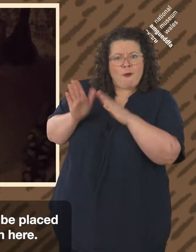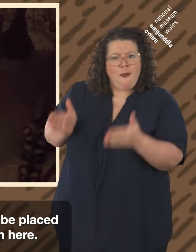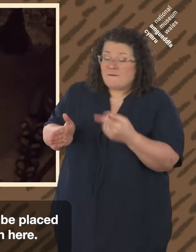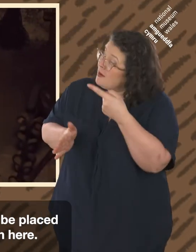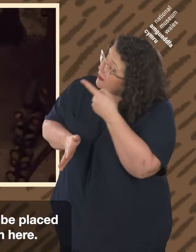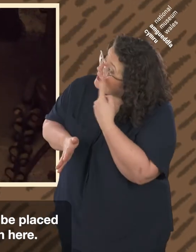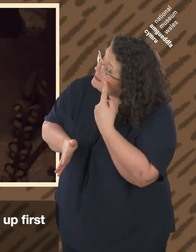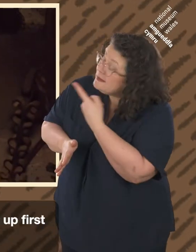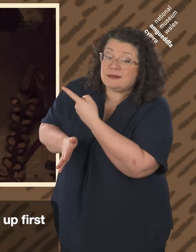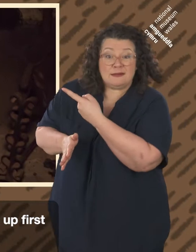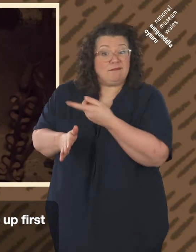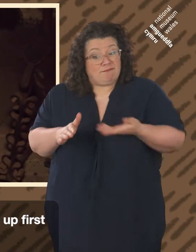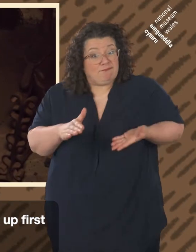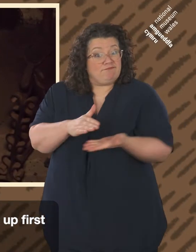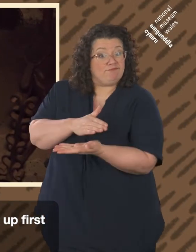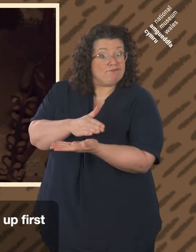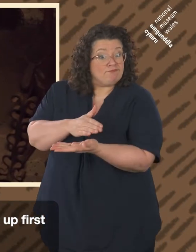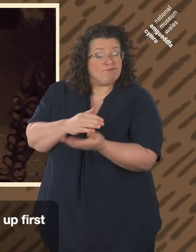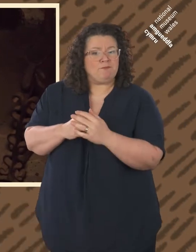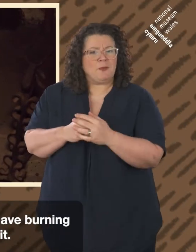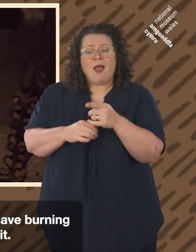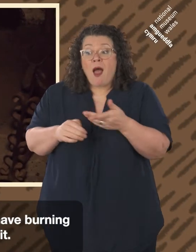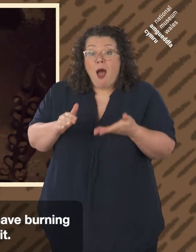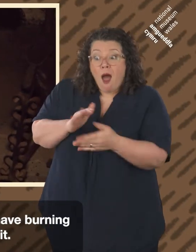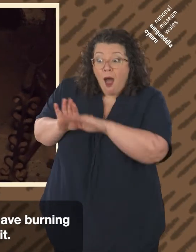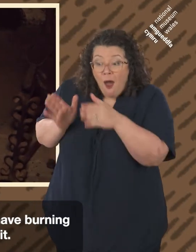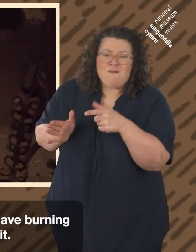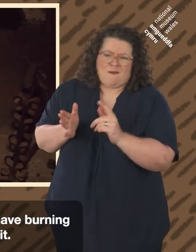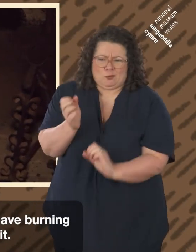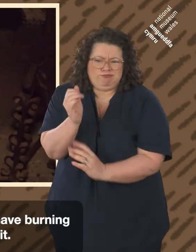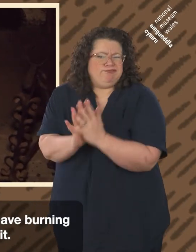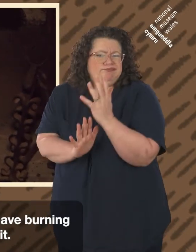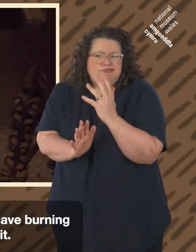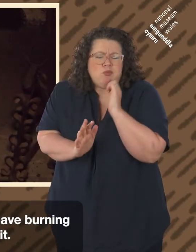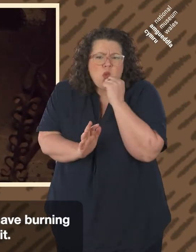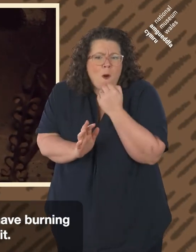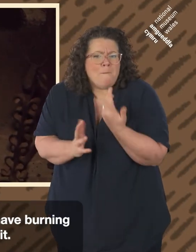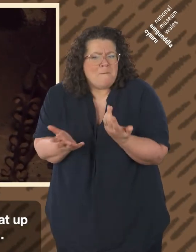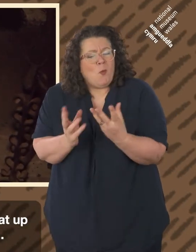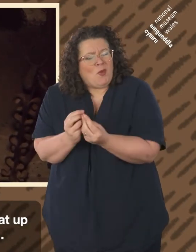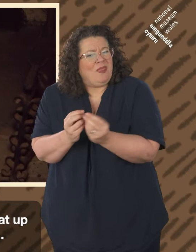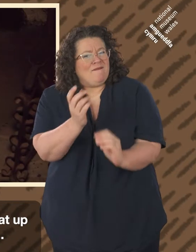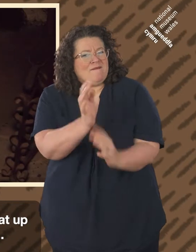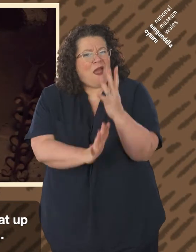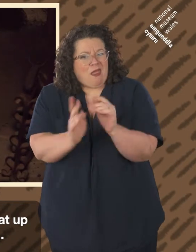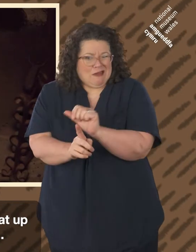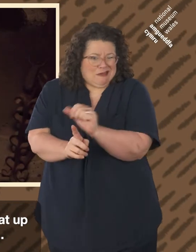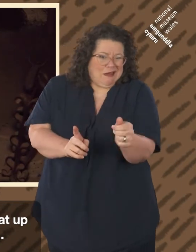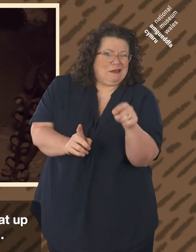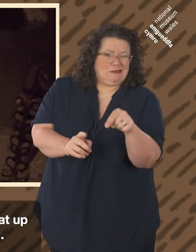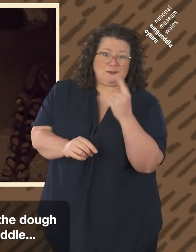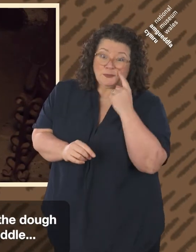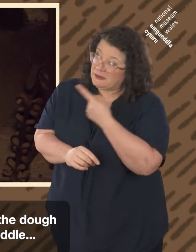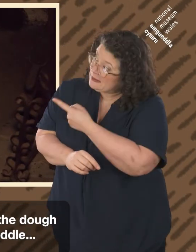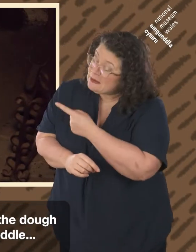here. We have to heat it up first though, with the fire that we have burning right next to it. That fire will heat up all